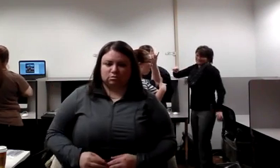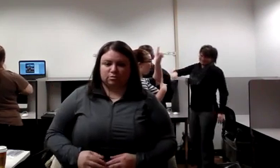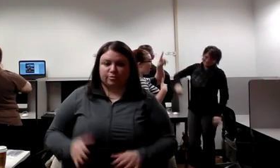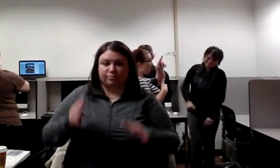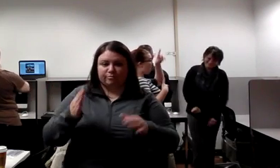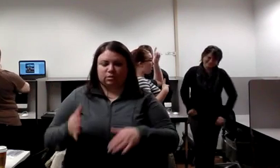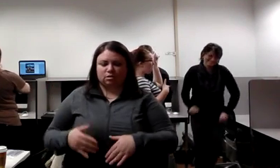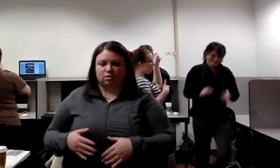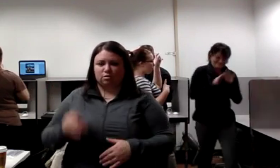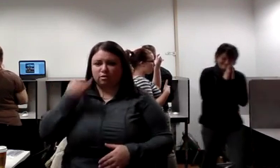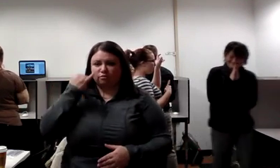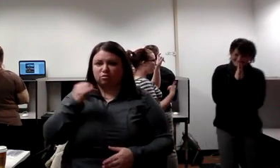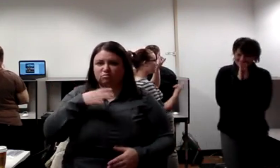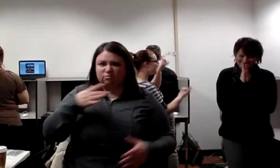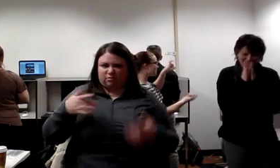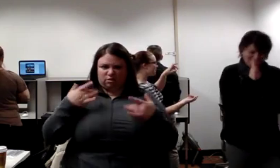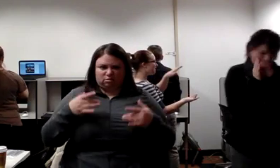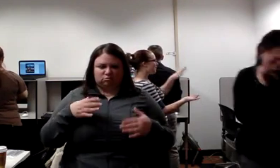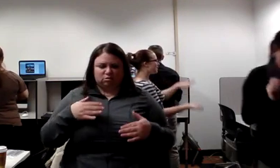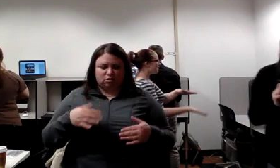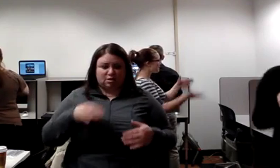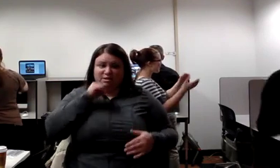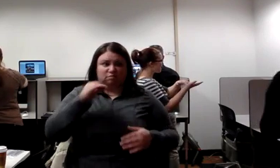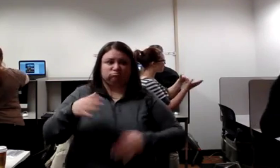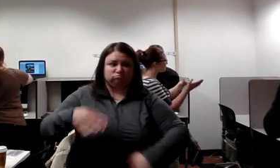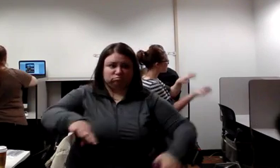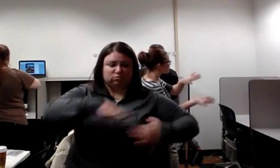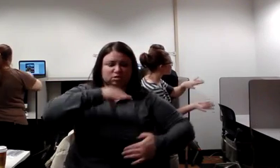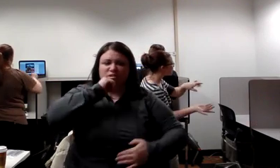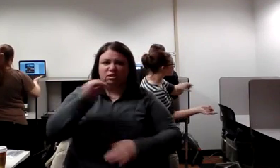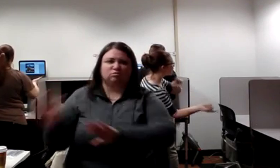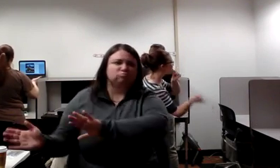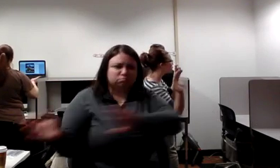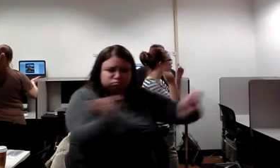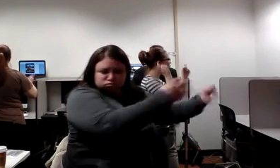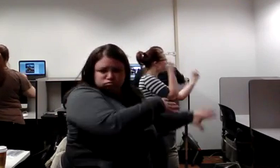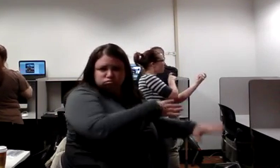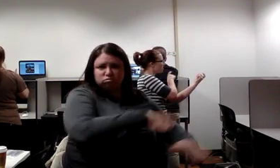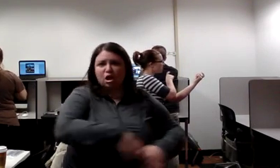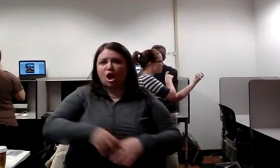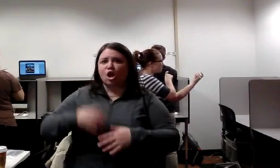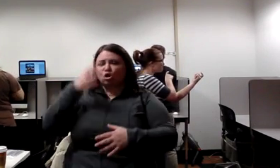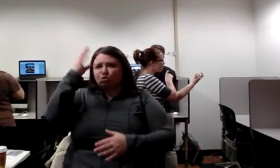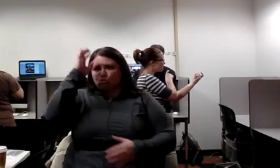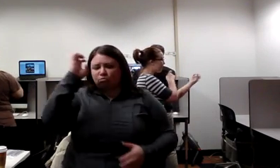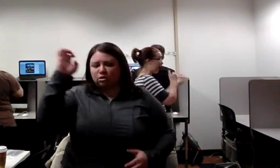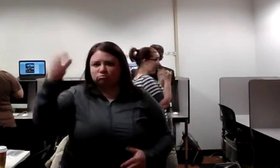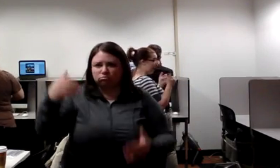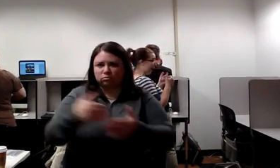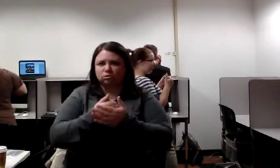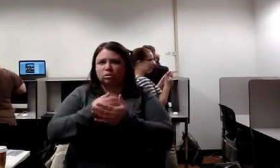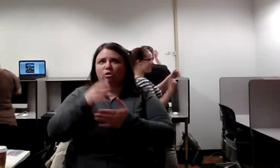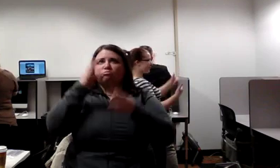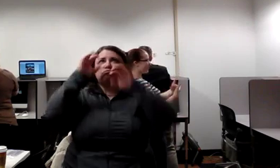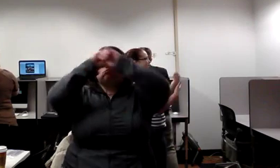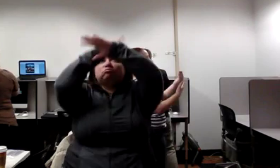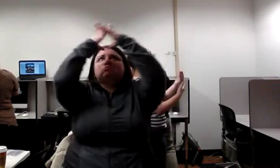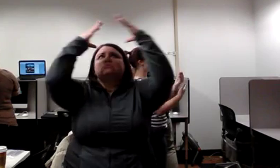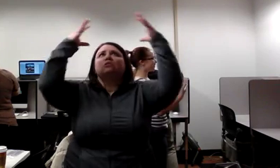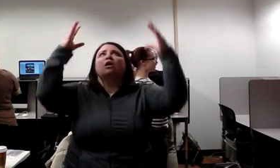new. Right now, the new is you. But someday, not too long from now, you will gradually become the old and